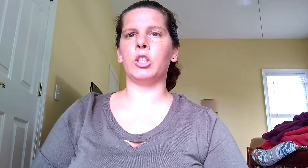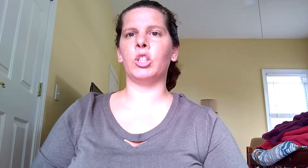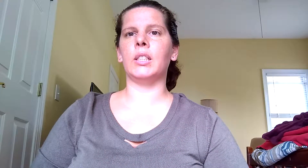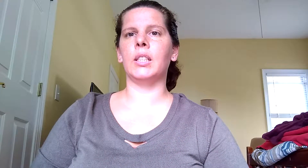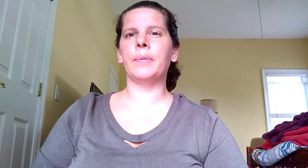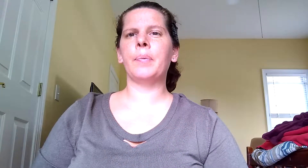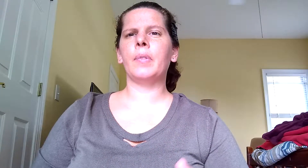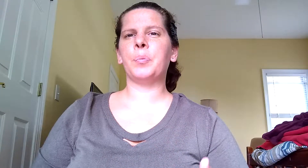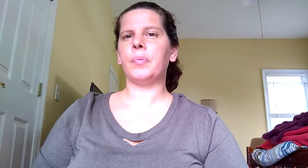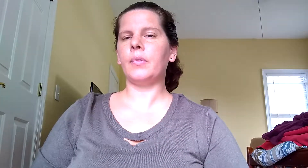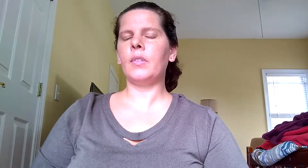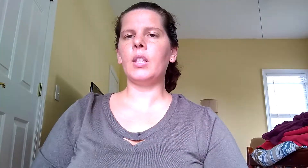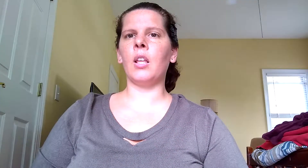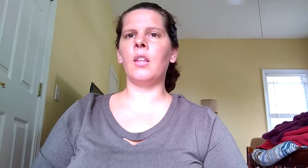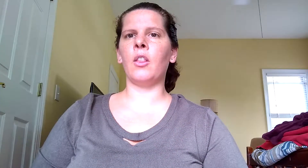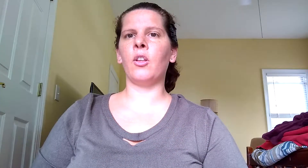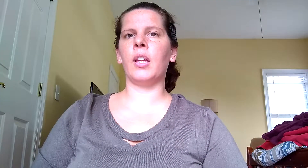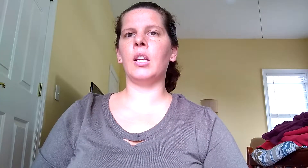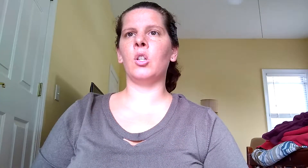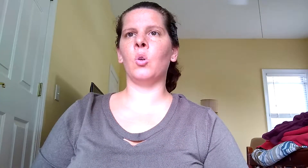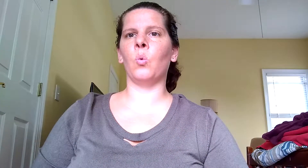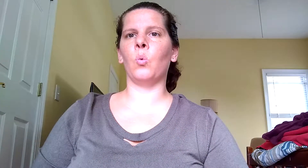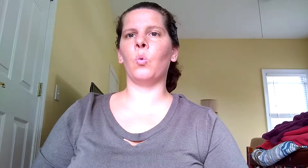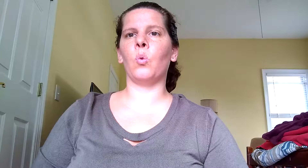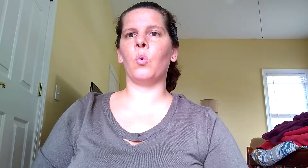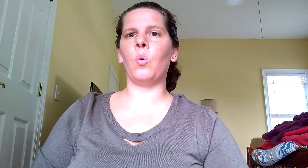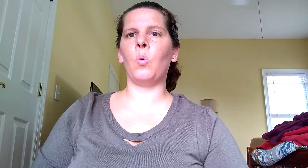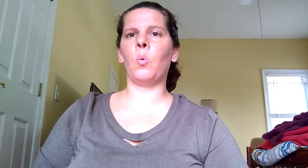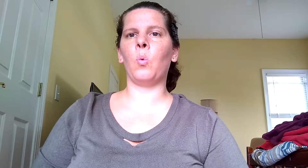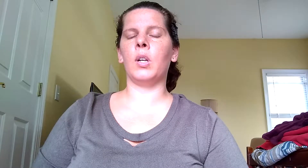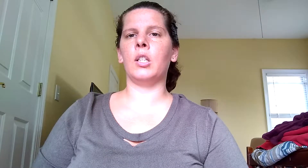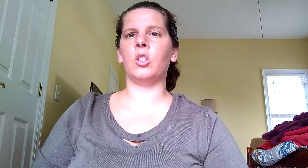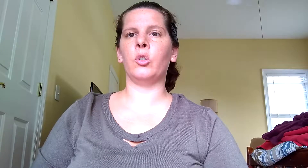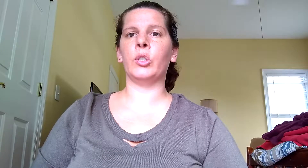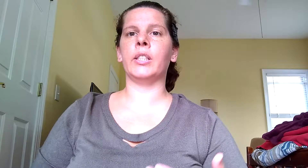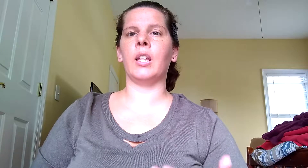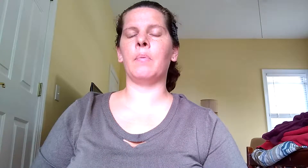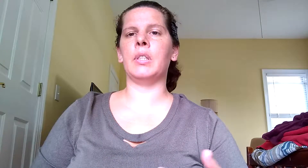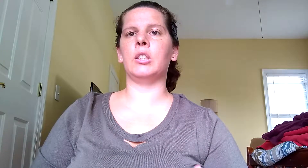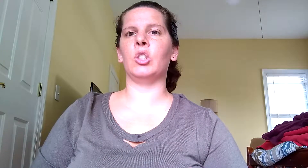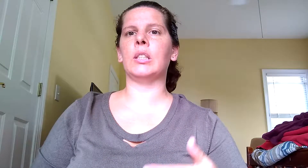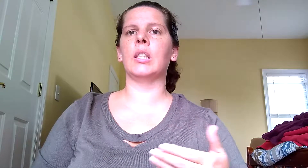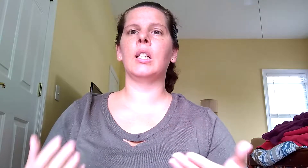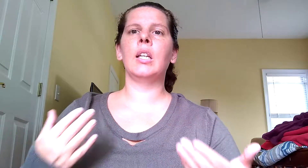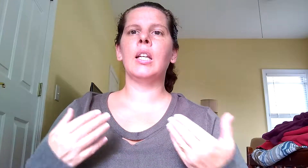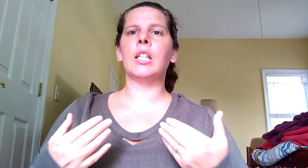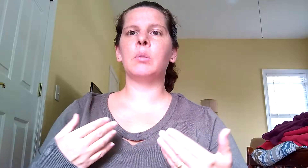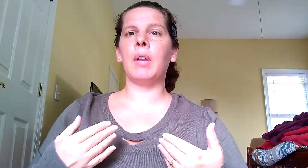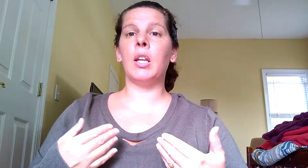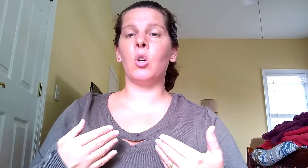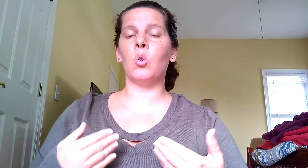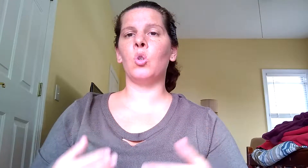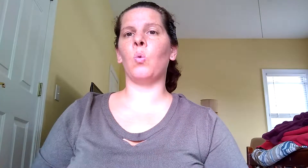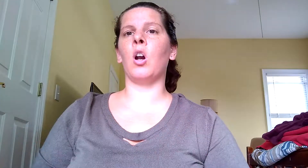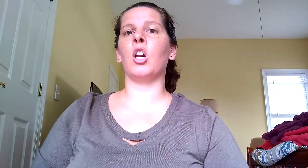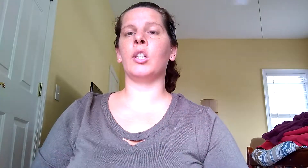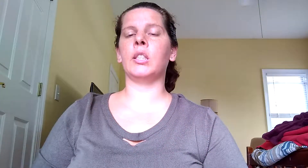question. The other thing that you want to introduce them is just explaining who you are.